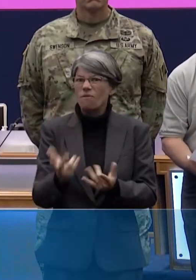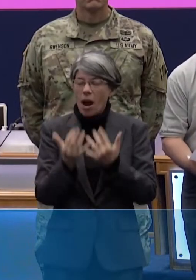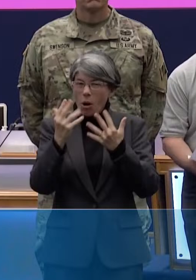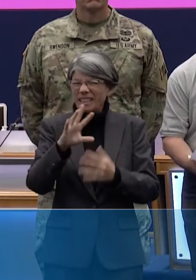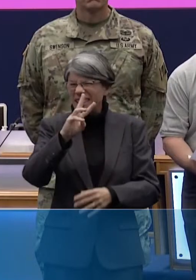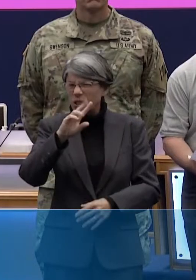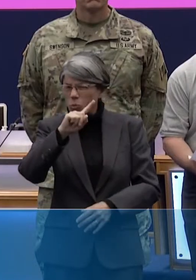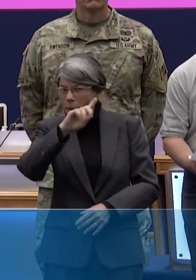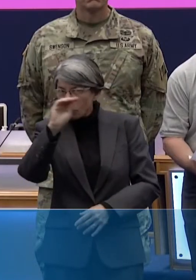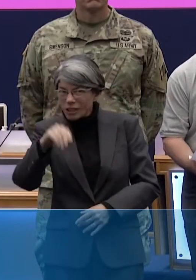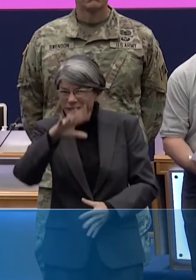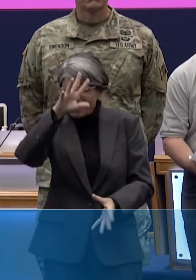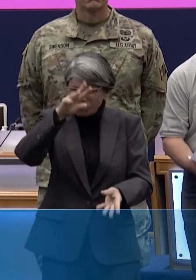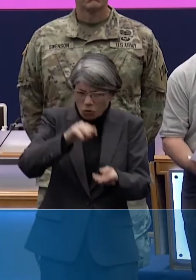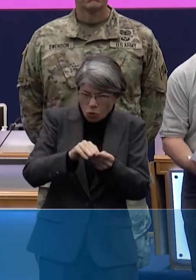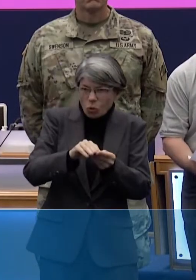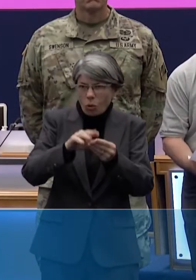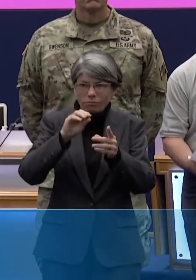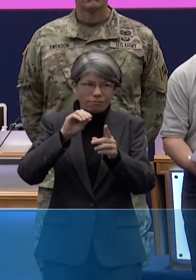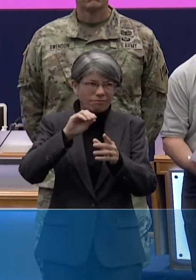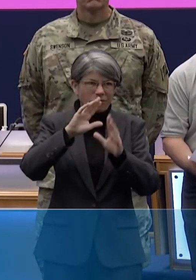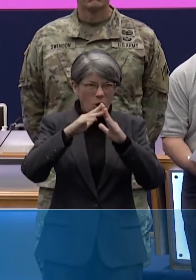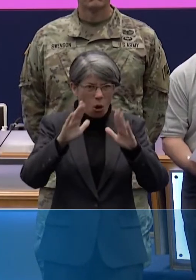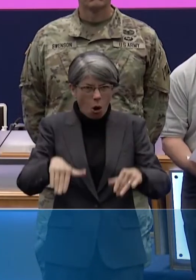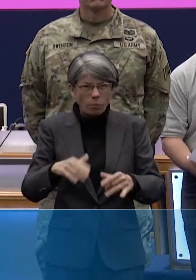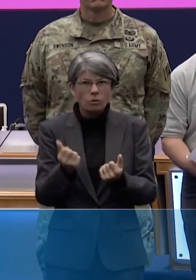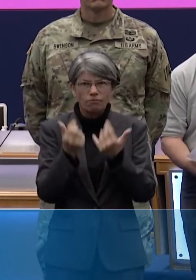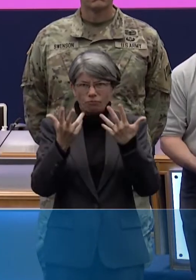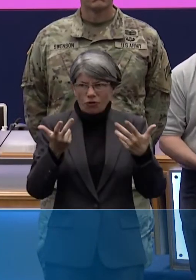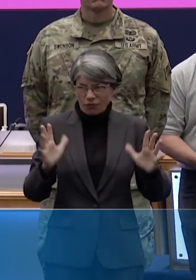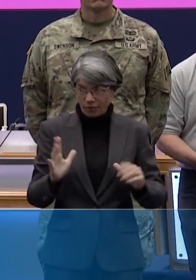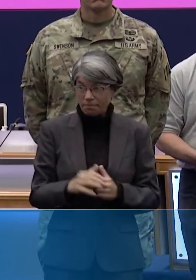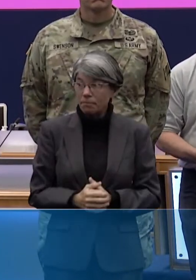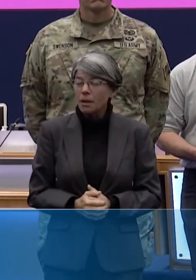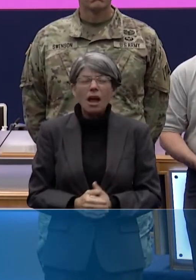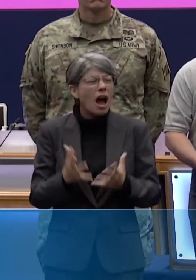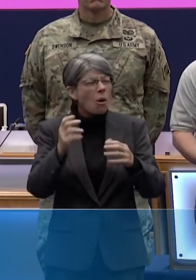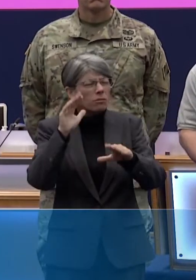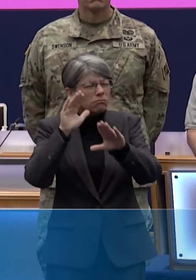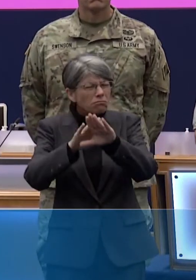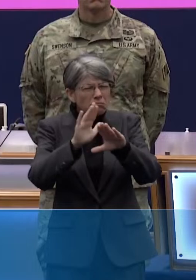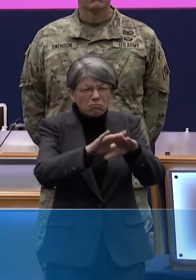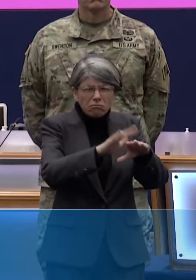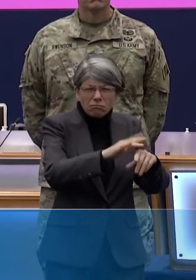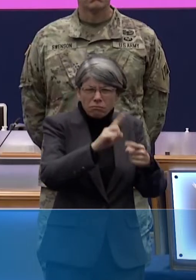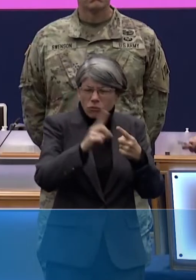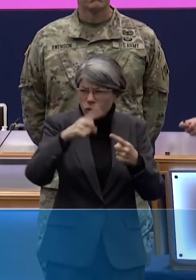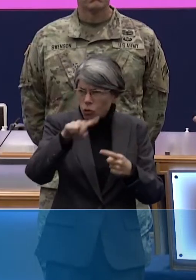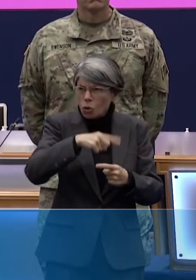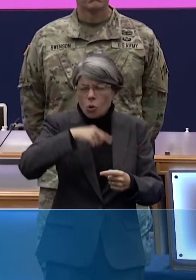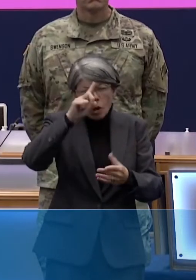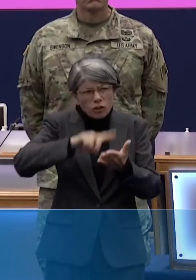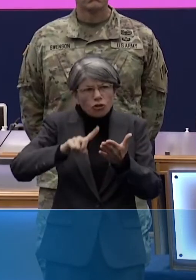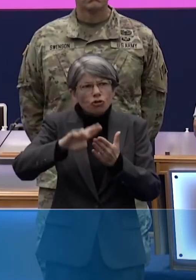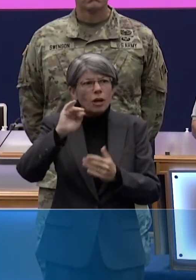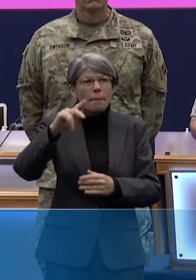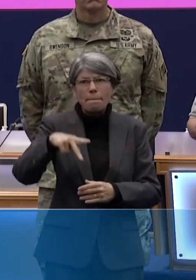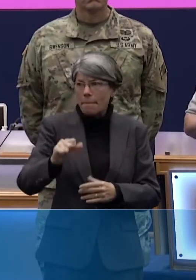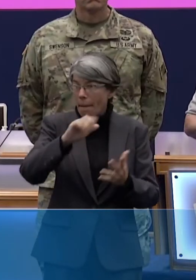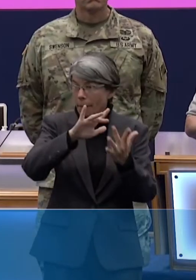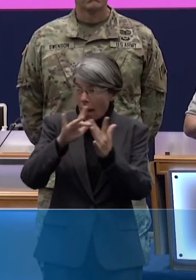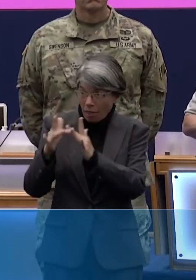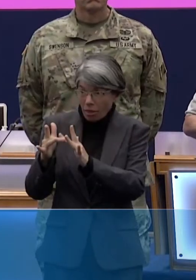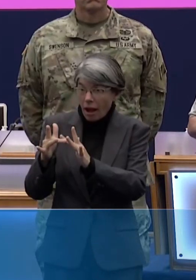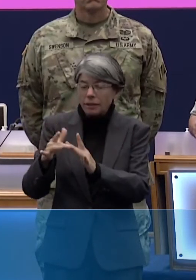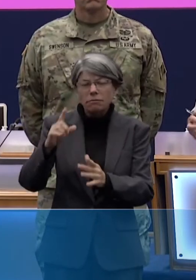61% of the total impacted homes. I want to remind all residents to check the maps available online